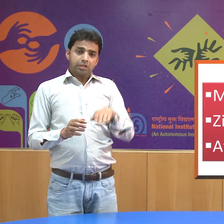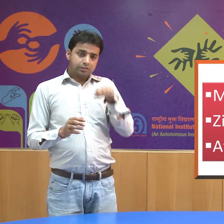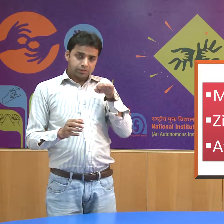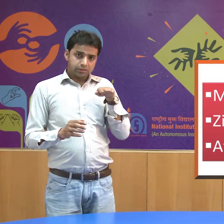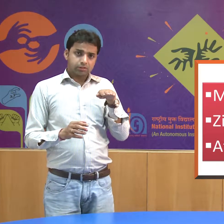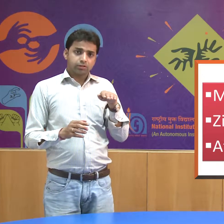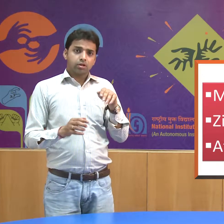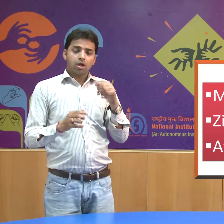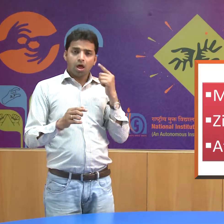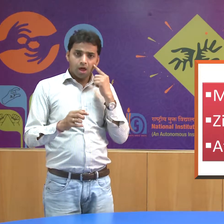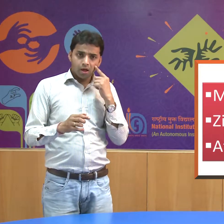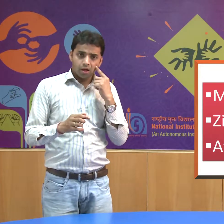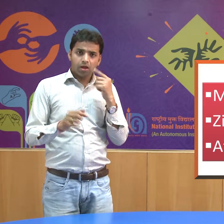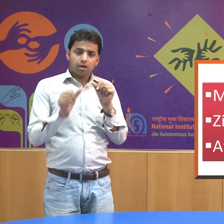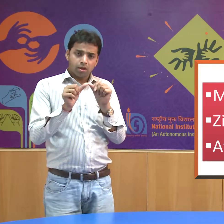Ziauddin Barani,